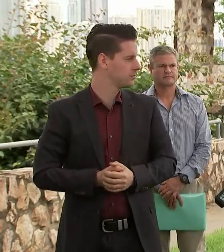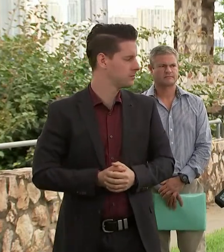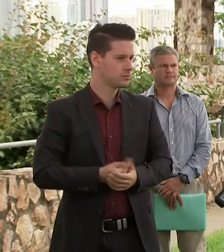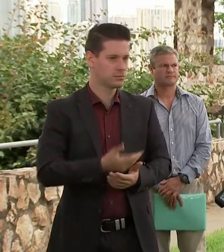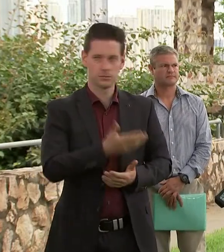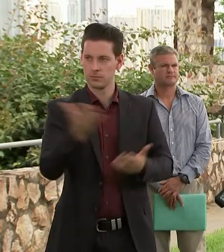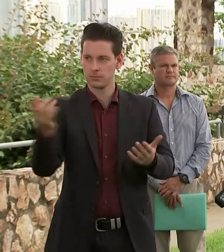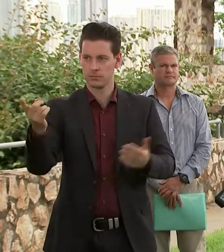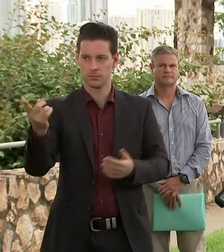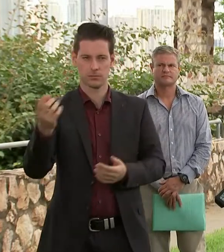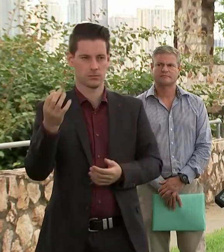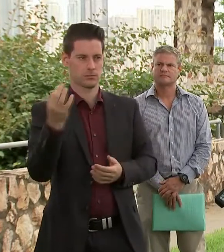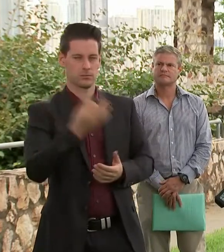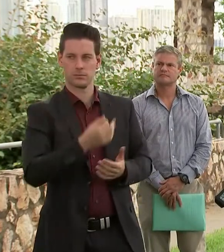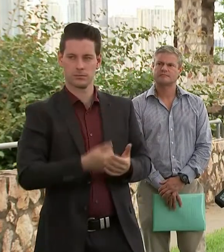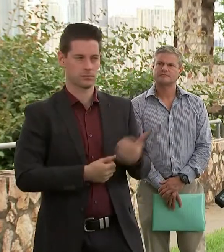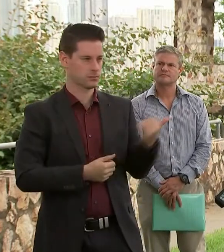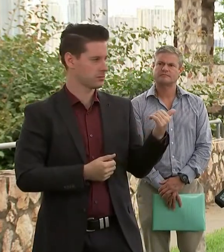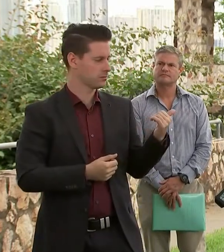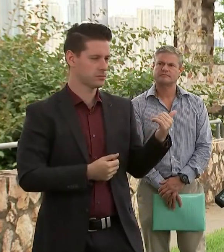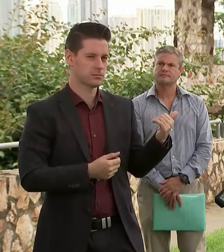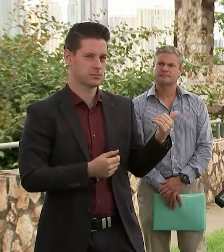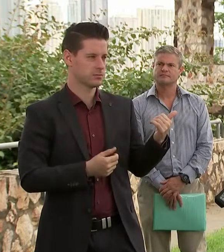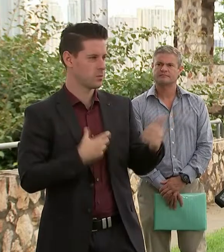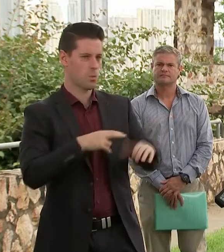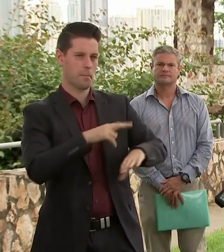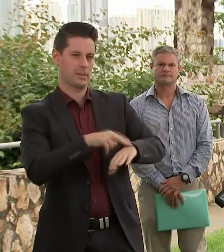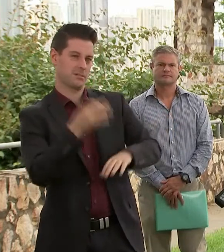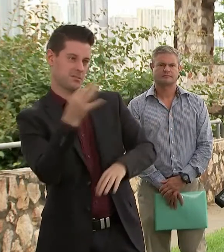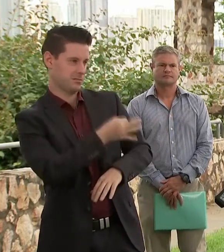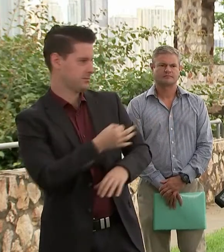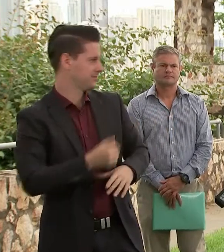who would you like to ask questions to? Commissioner, yes? Yes.